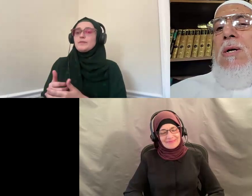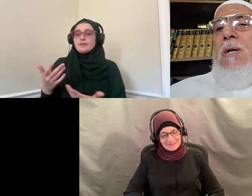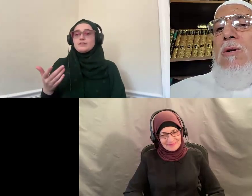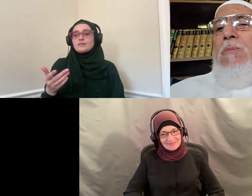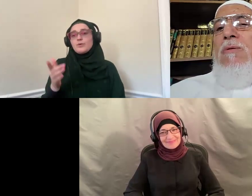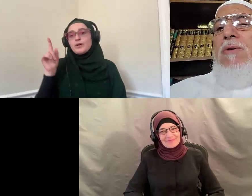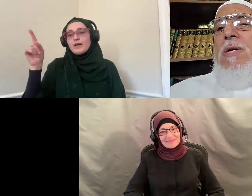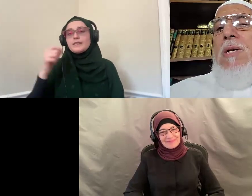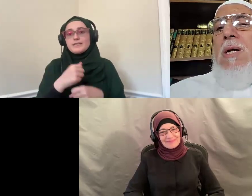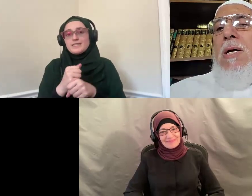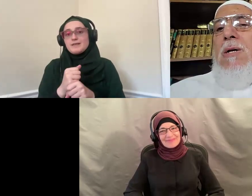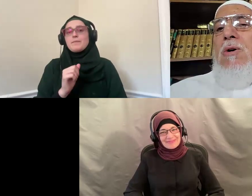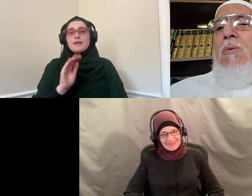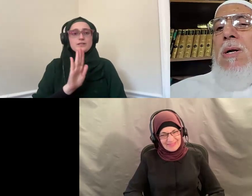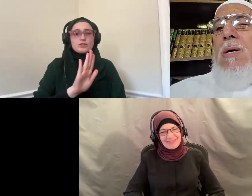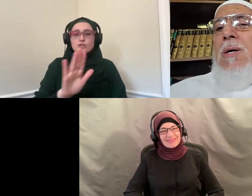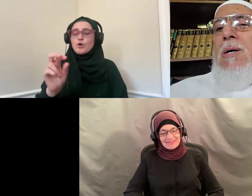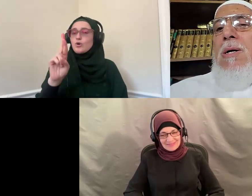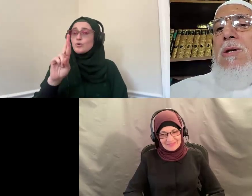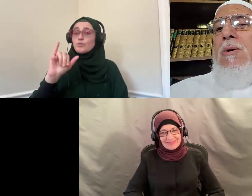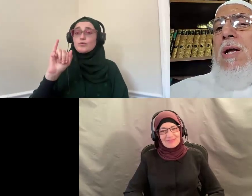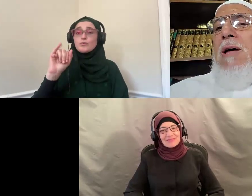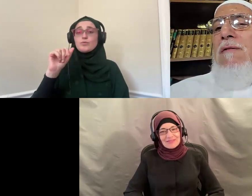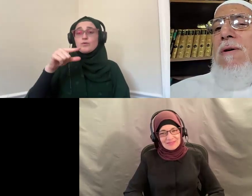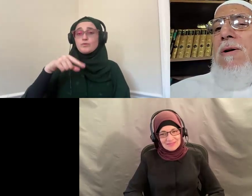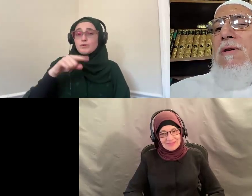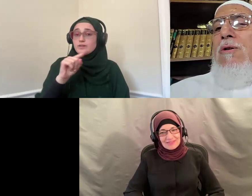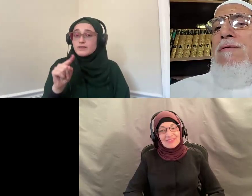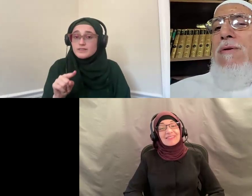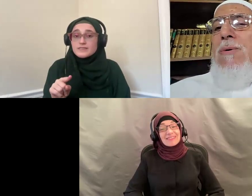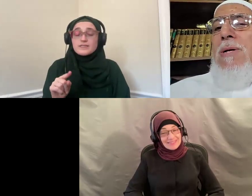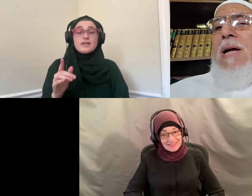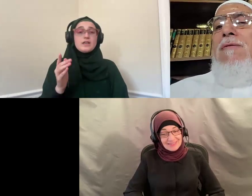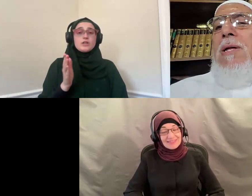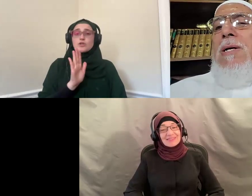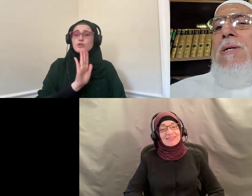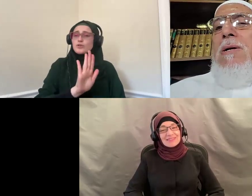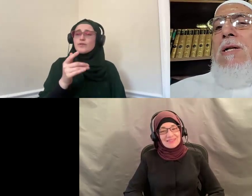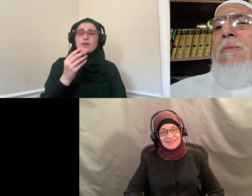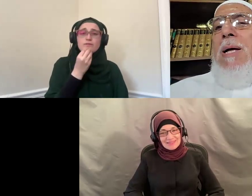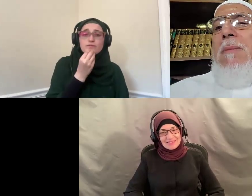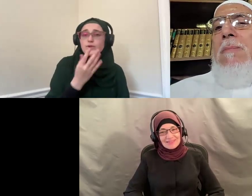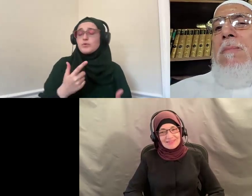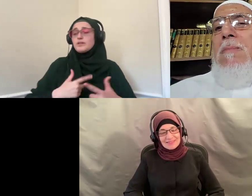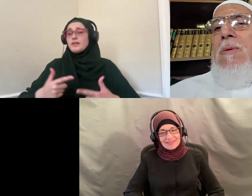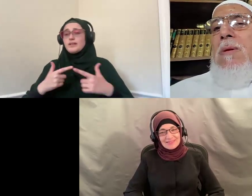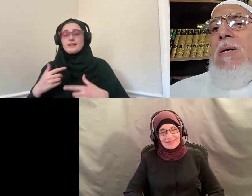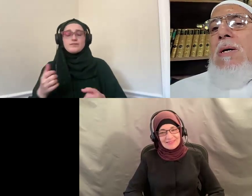rizq, your provision, your water, your life, your food. Everything is created by